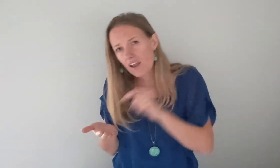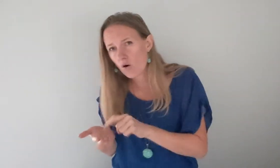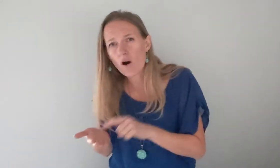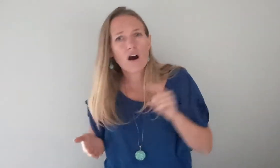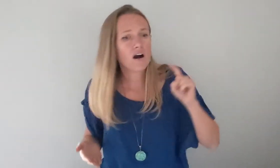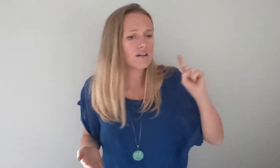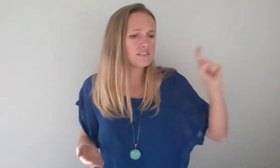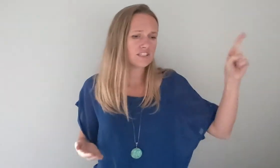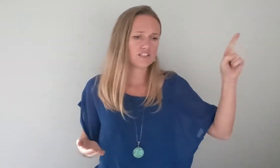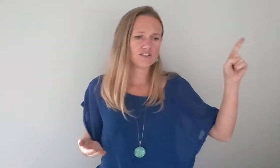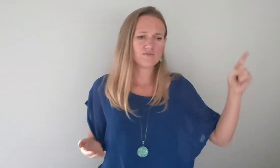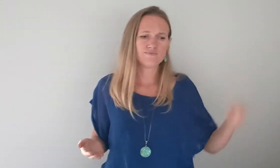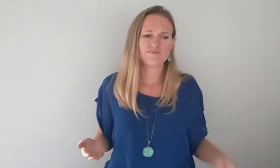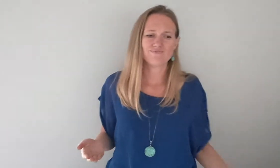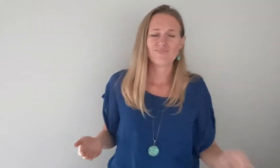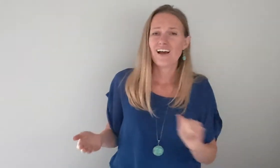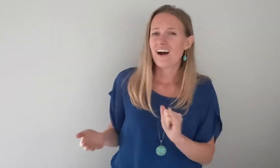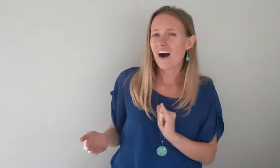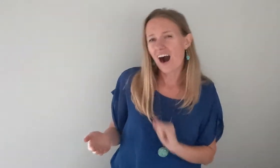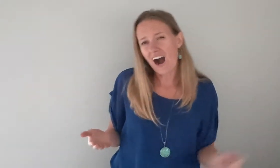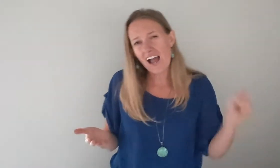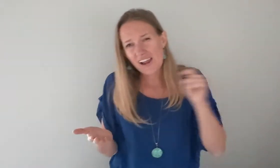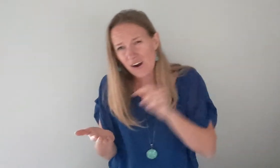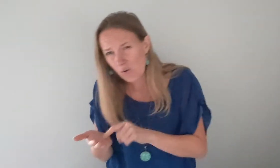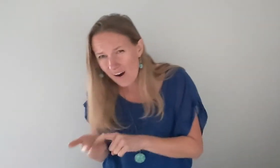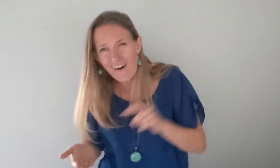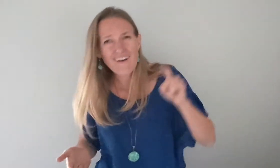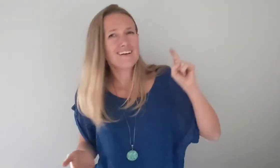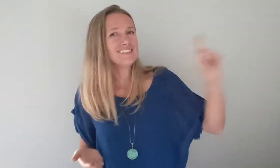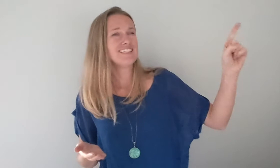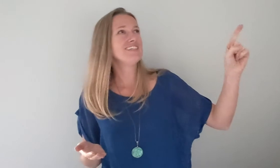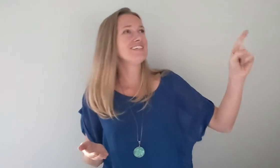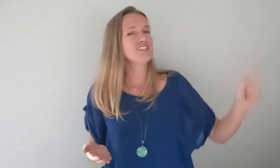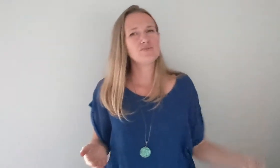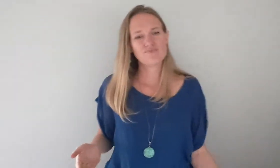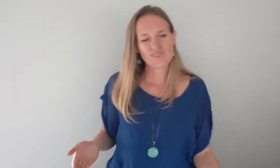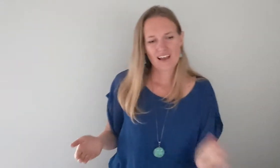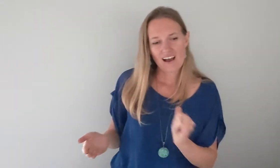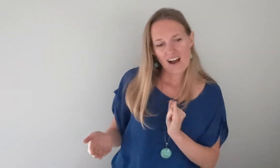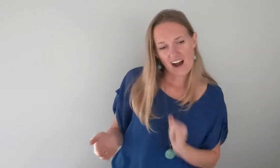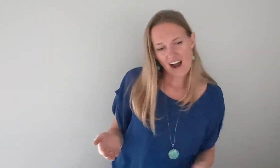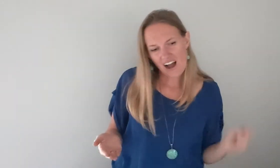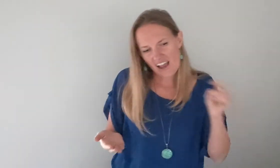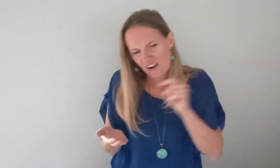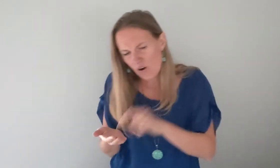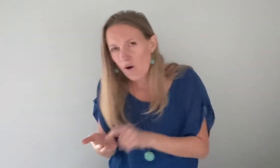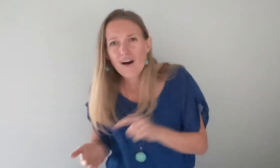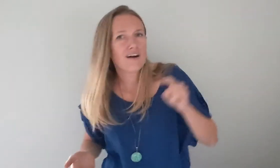owe all to you. I owe all to you. I owe all